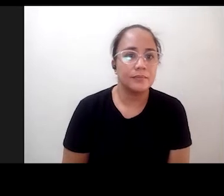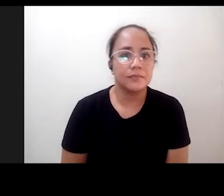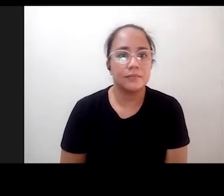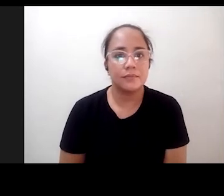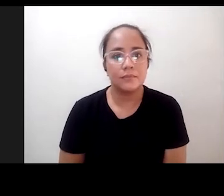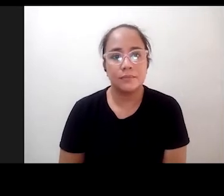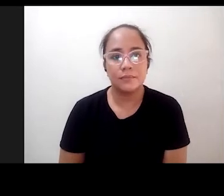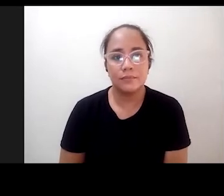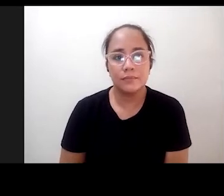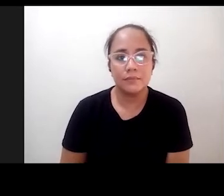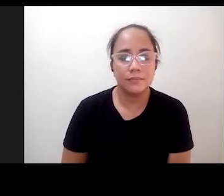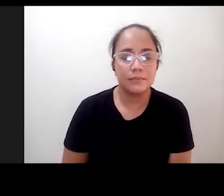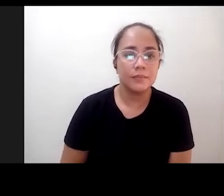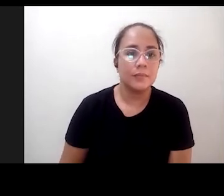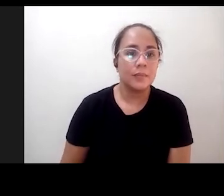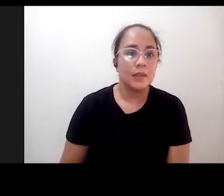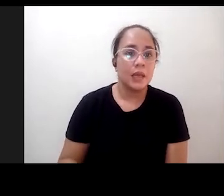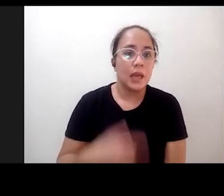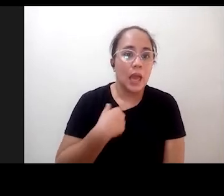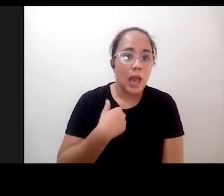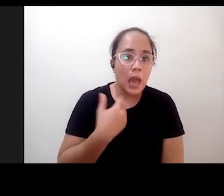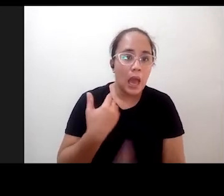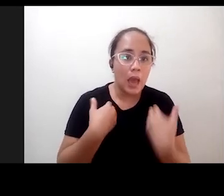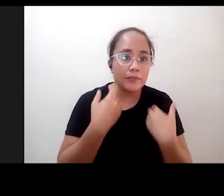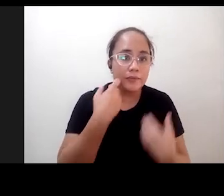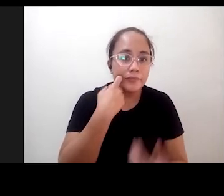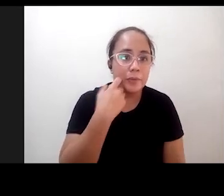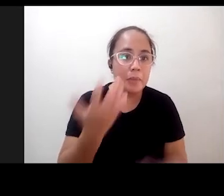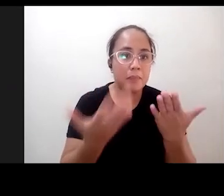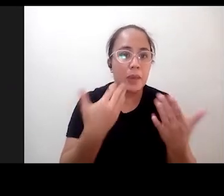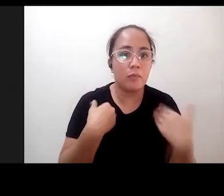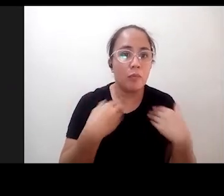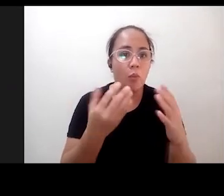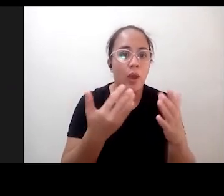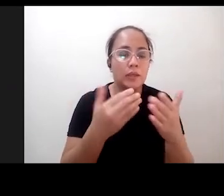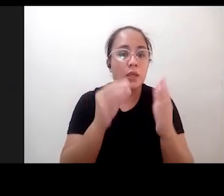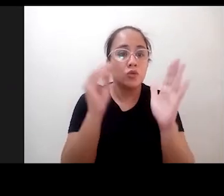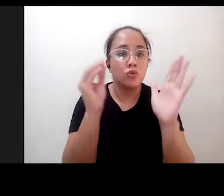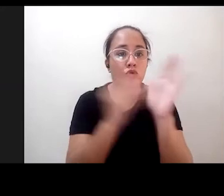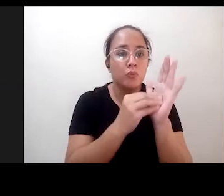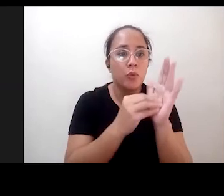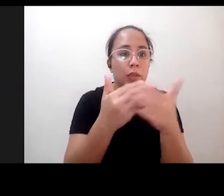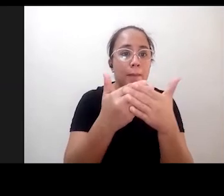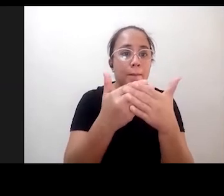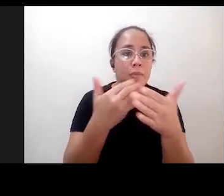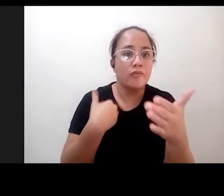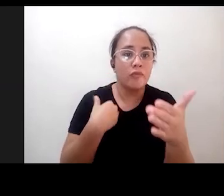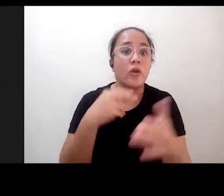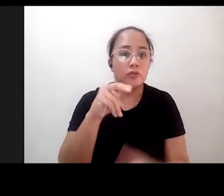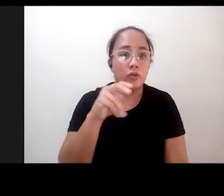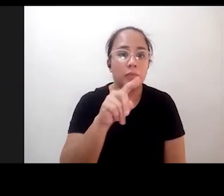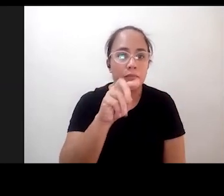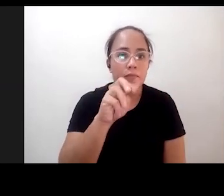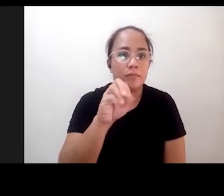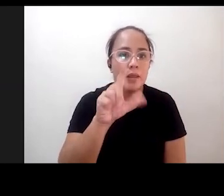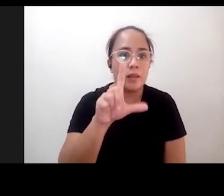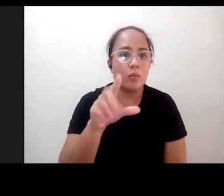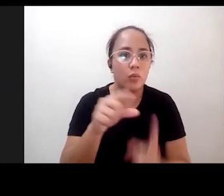So since that one occurs earlier, you might want to put it before the normal word order. Yeah.